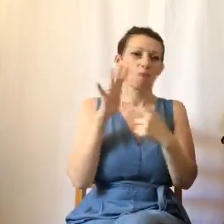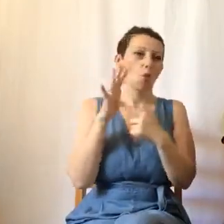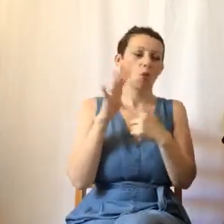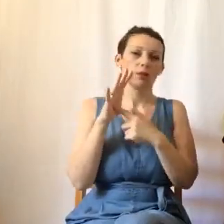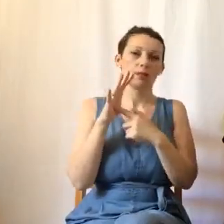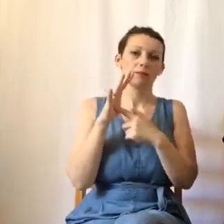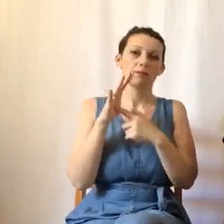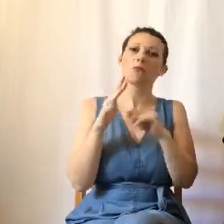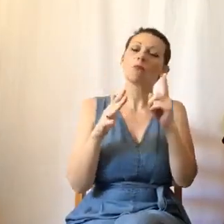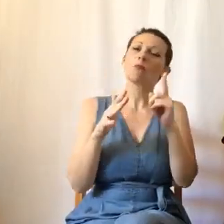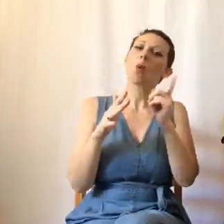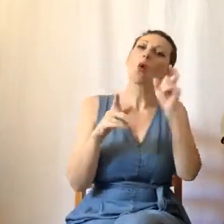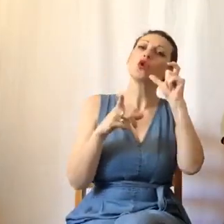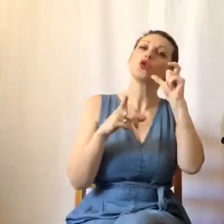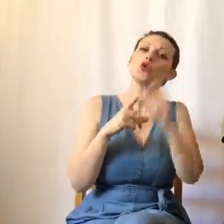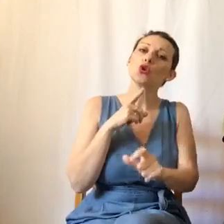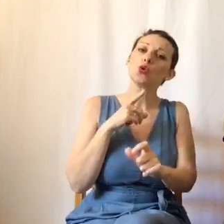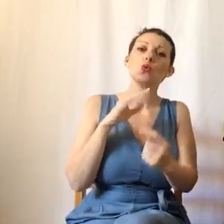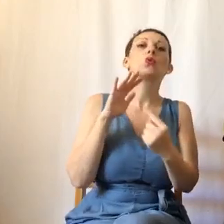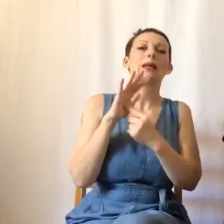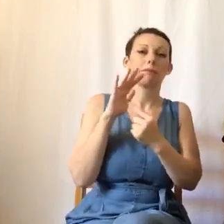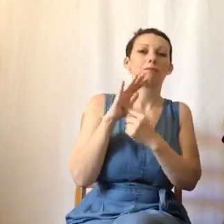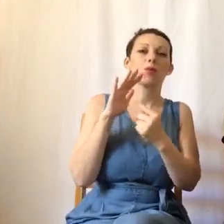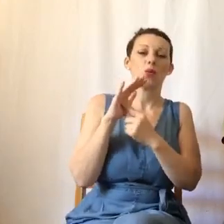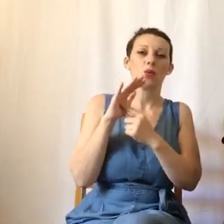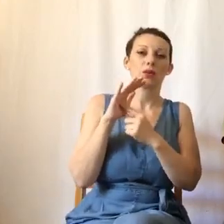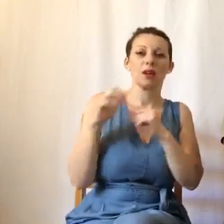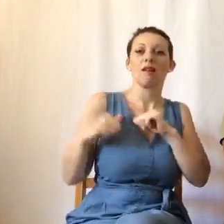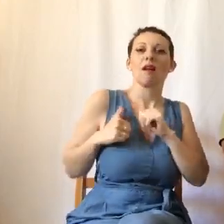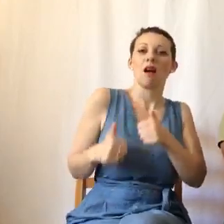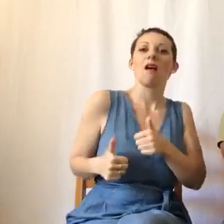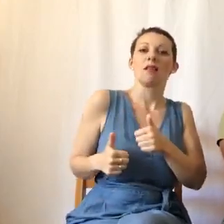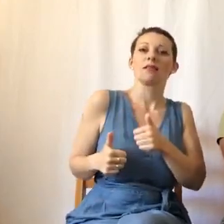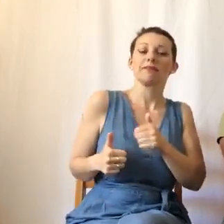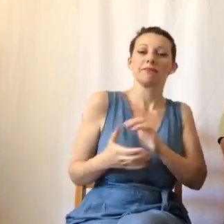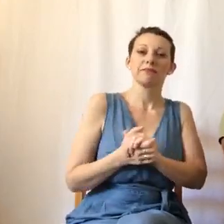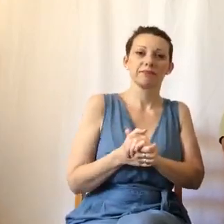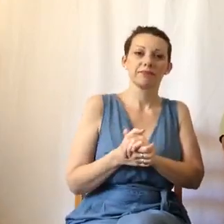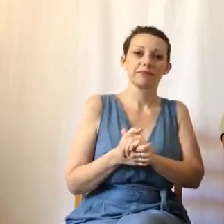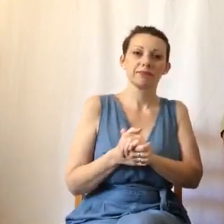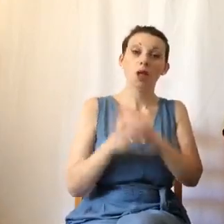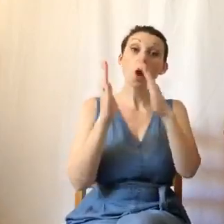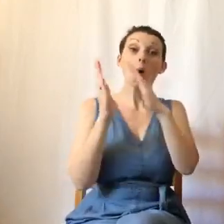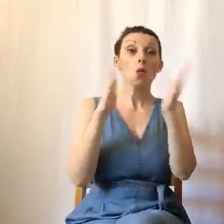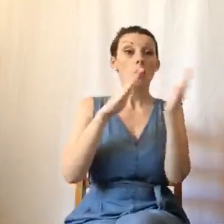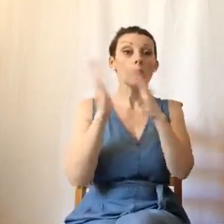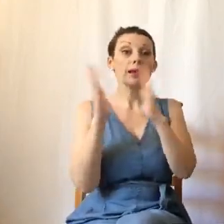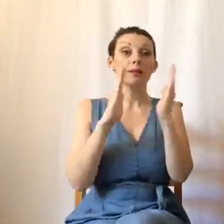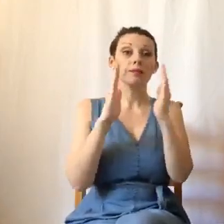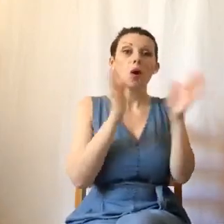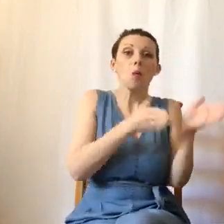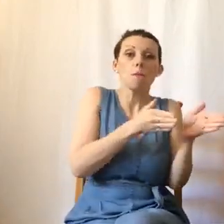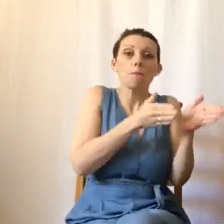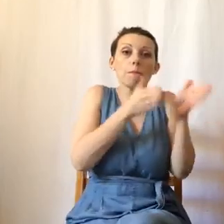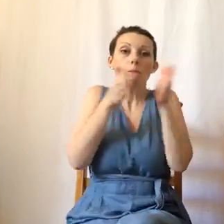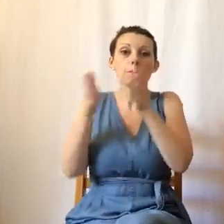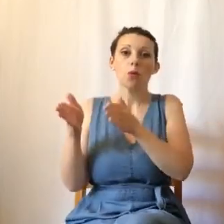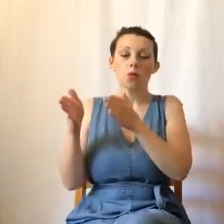Woblin moved on to the farm and lived beside a stream. And loved by friend and